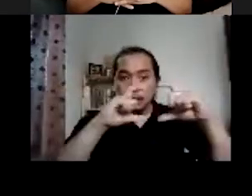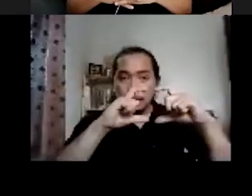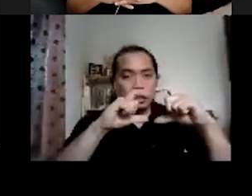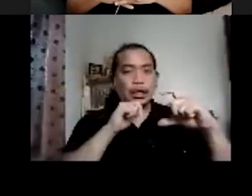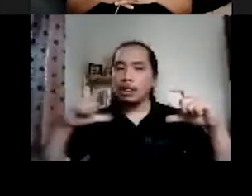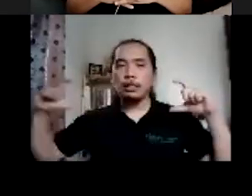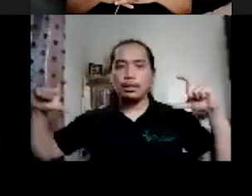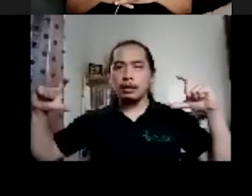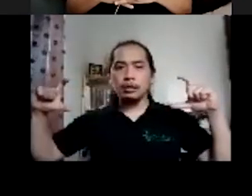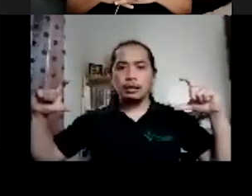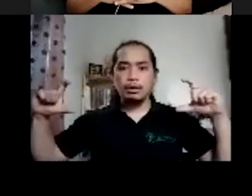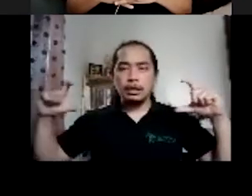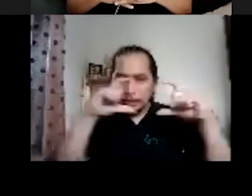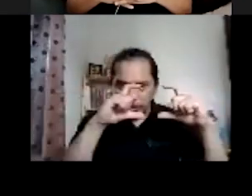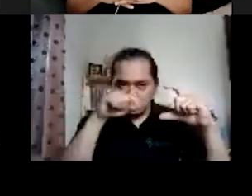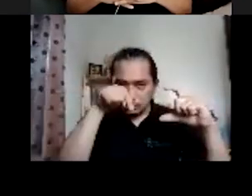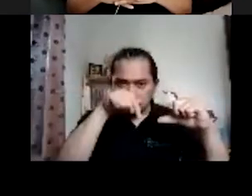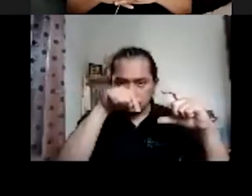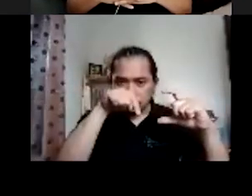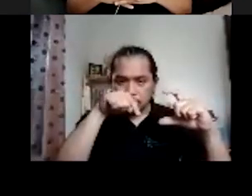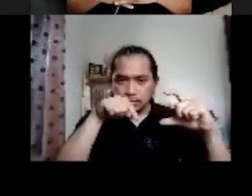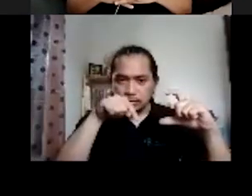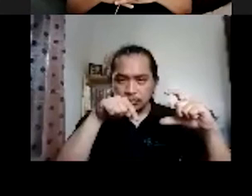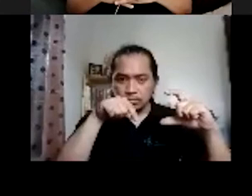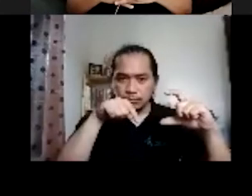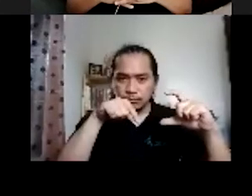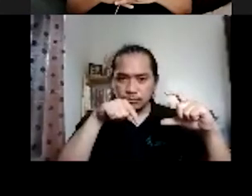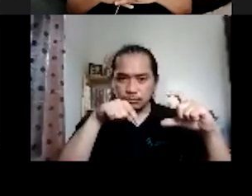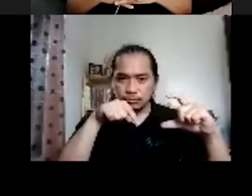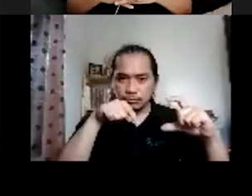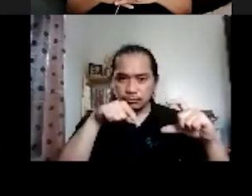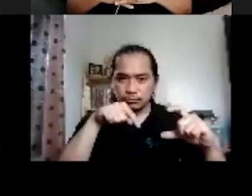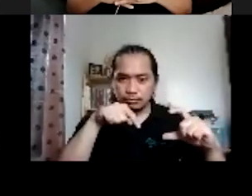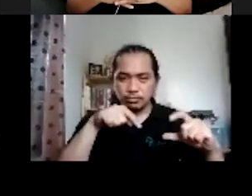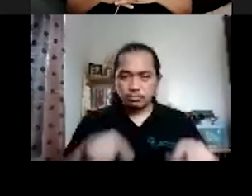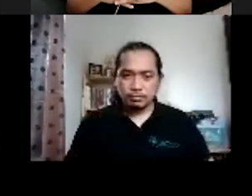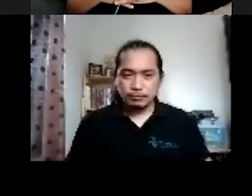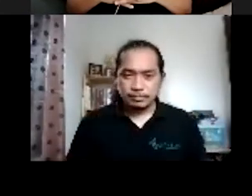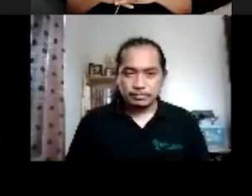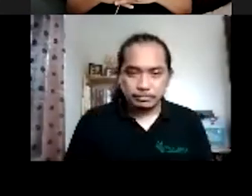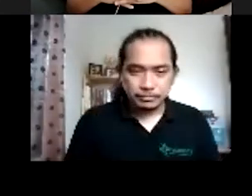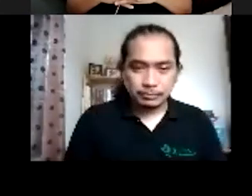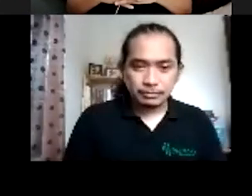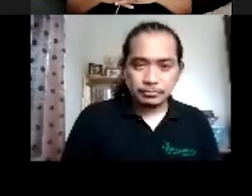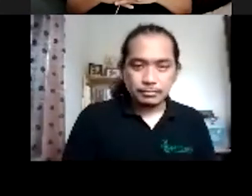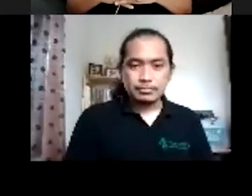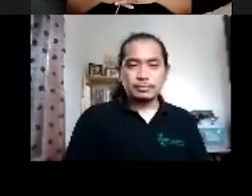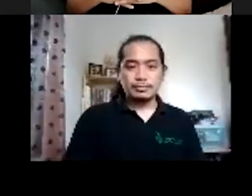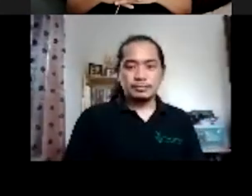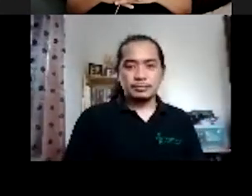together. Yes, but that sign together is part of the main and the embedded, but you have to look at the